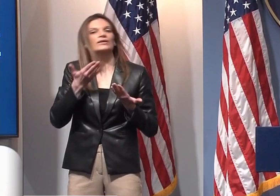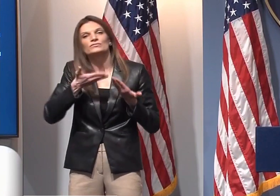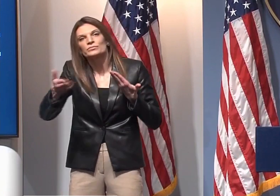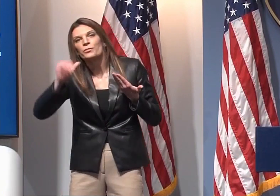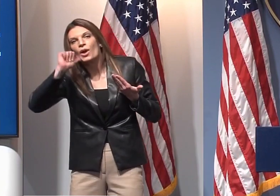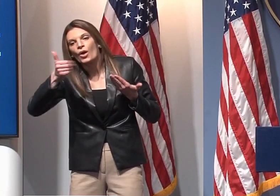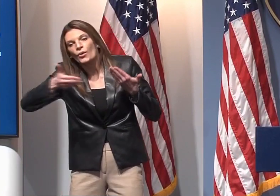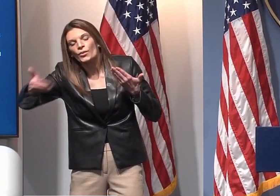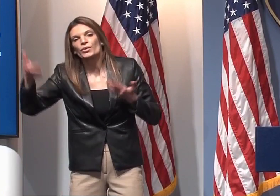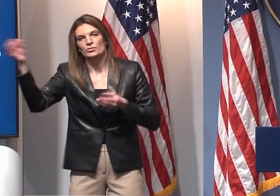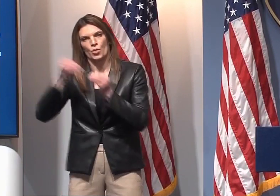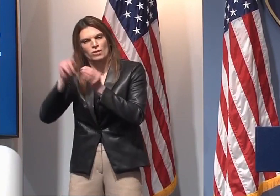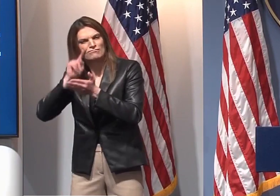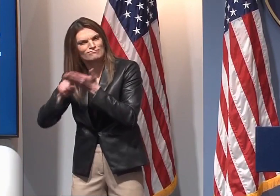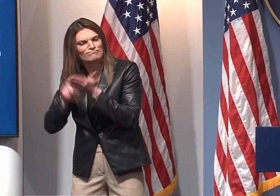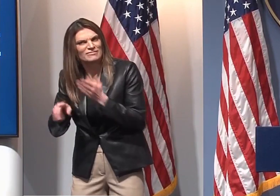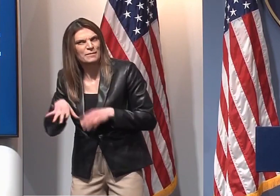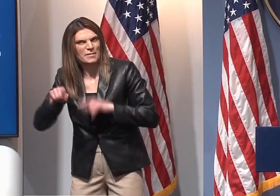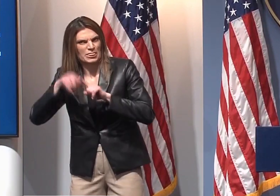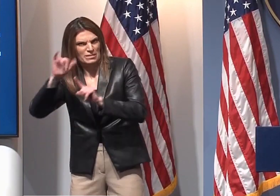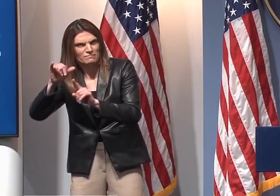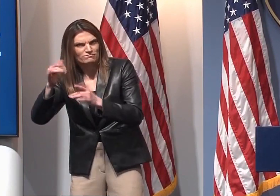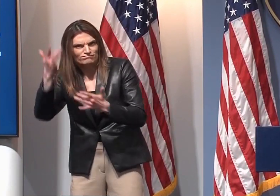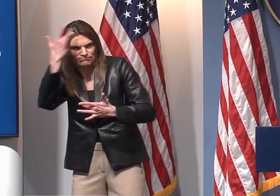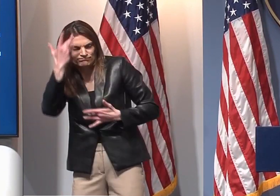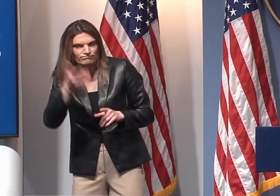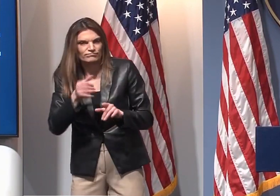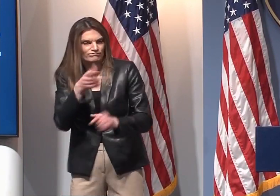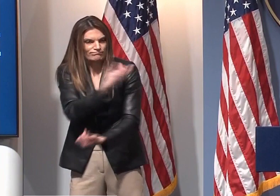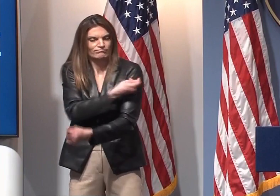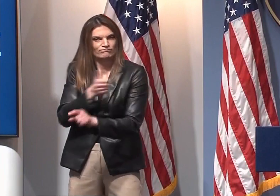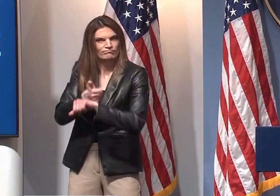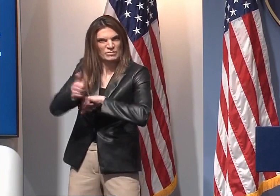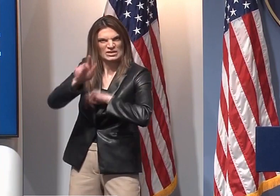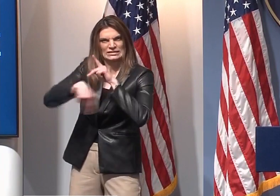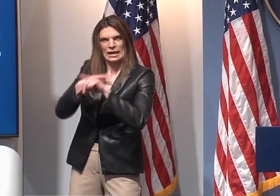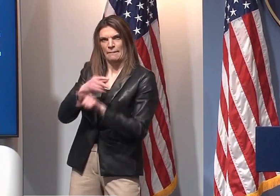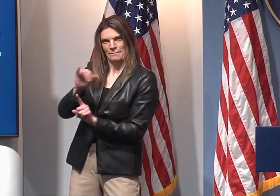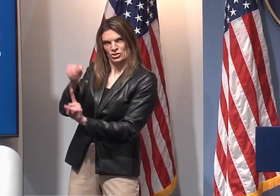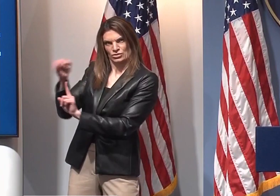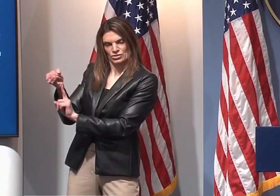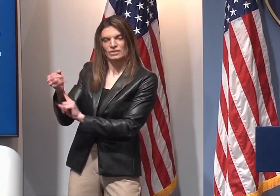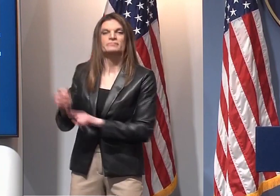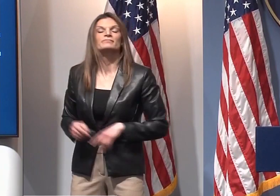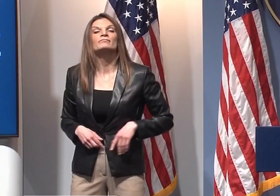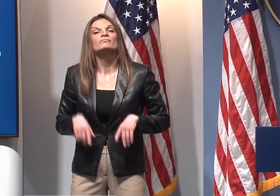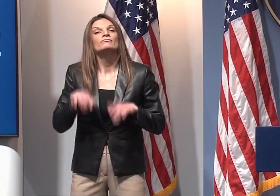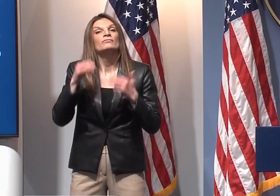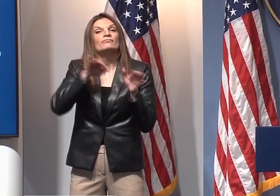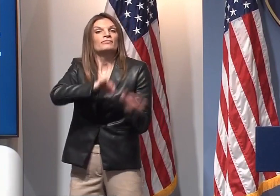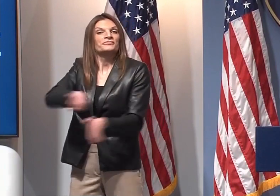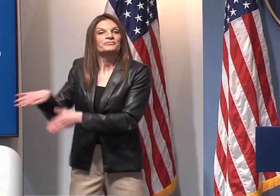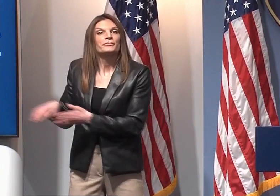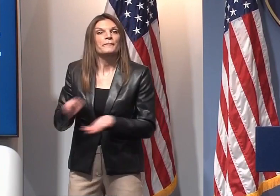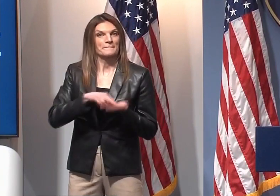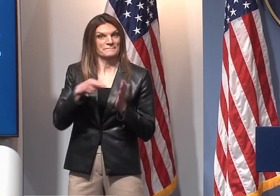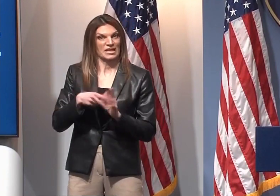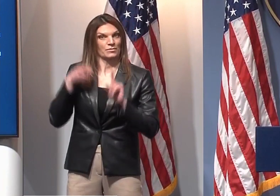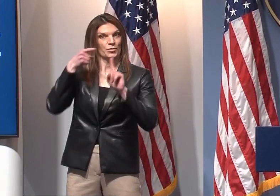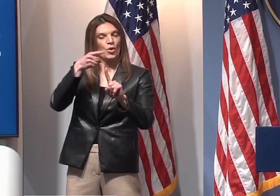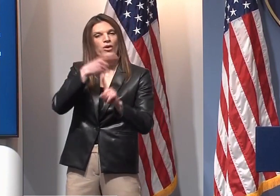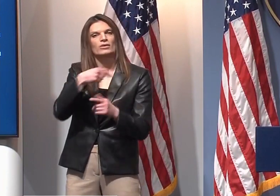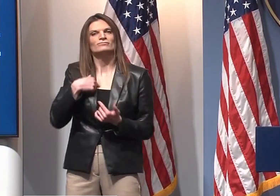several days. This proves that our monitoring system for these vaccines is robust and it